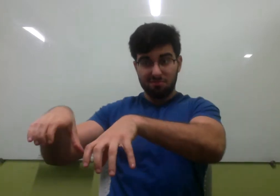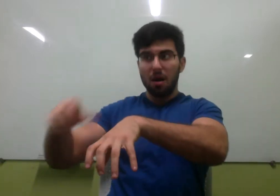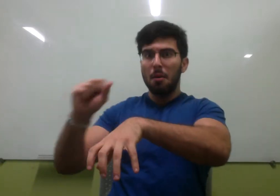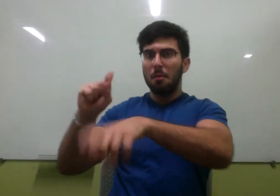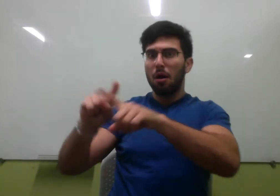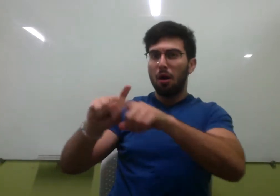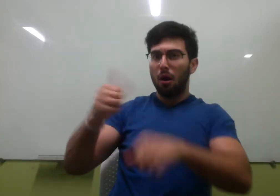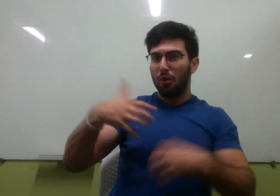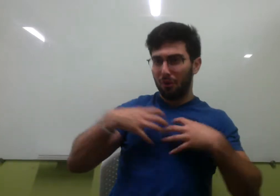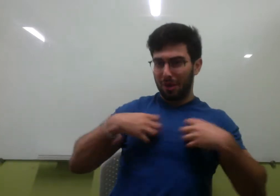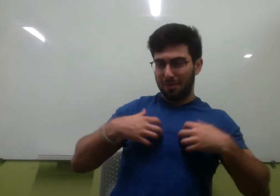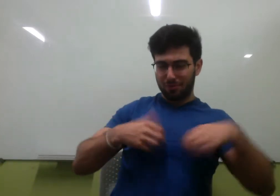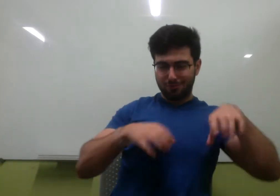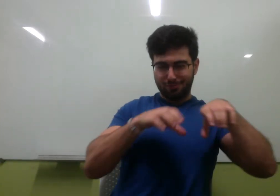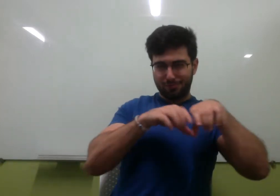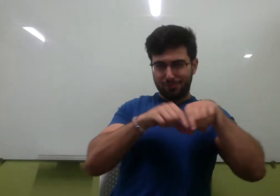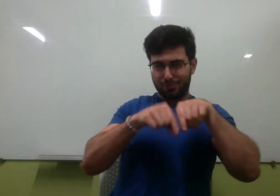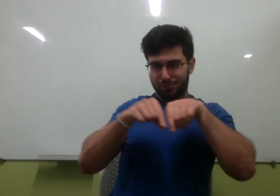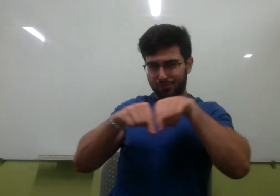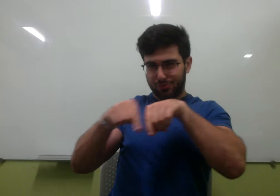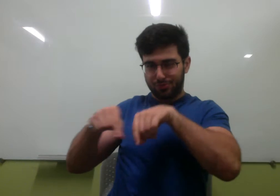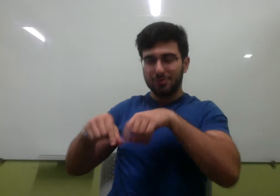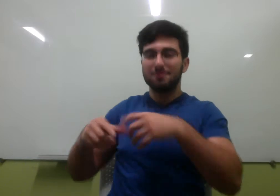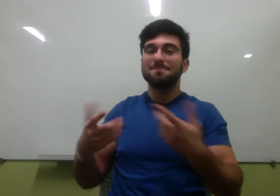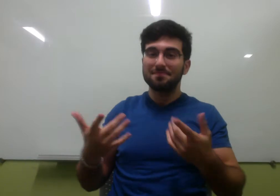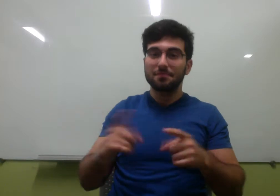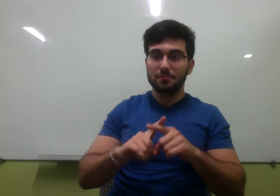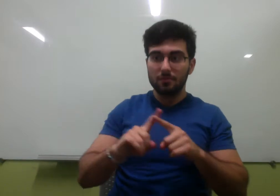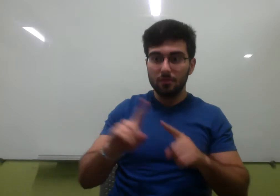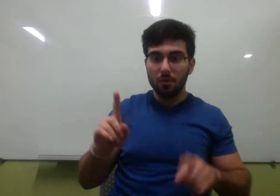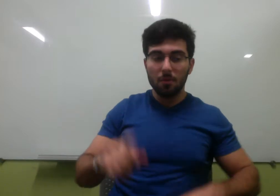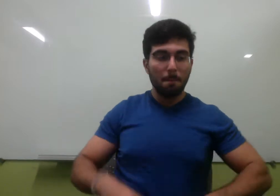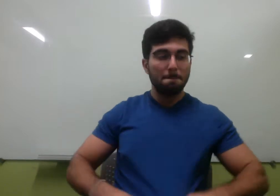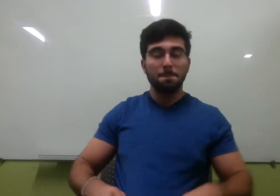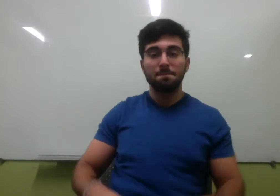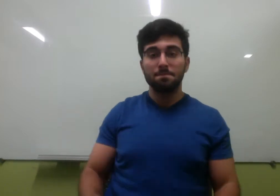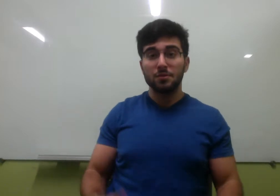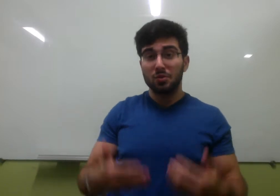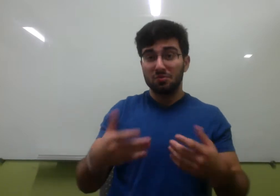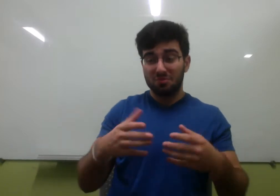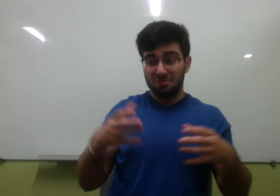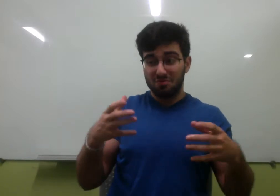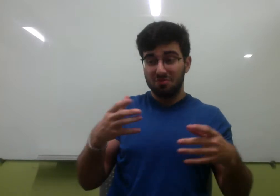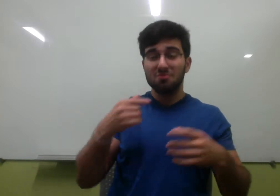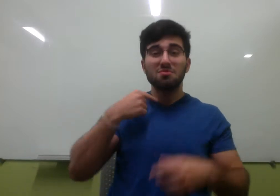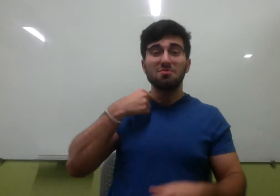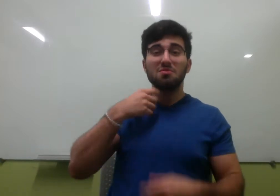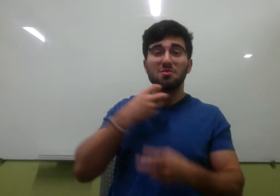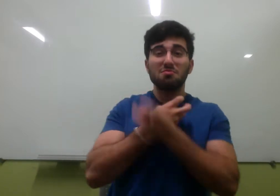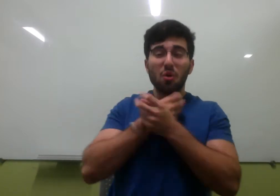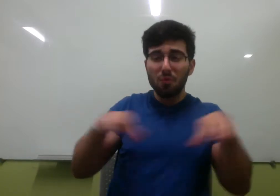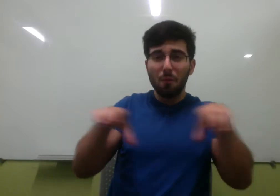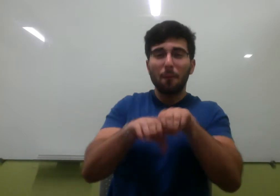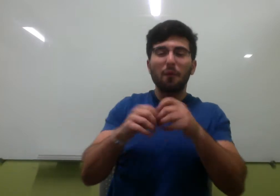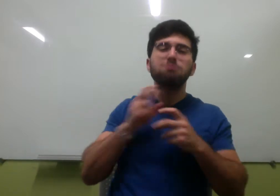really long legs, too, that are also about 6 feet long. Yeah. So 6-foot-long legs, 6-foot-long neck. Right. And you